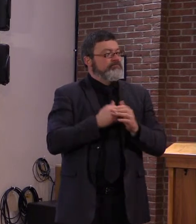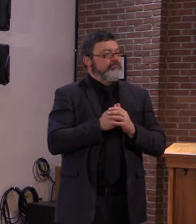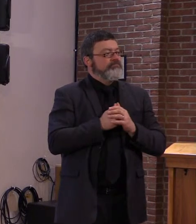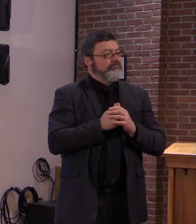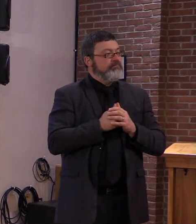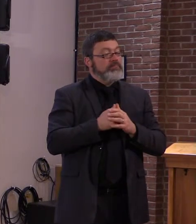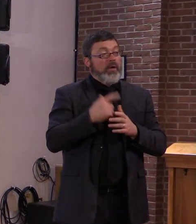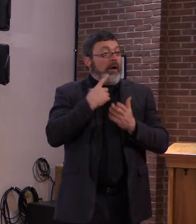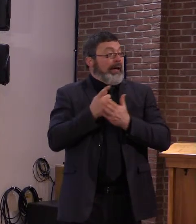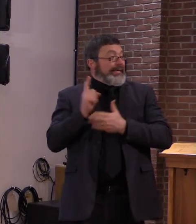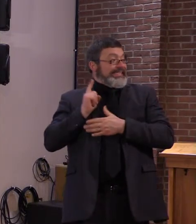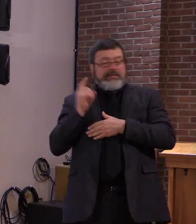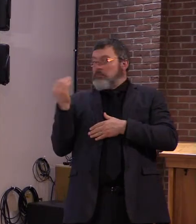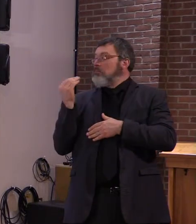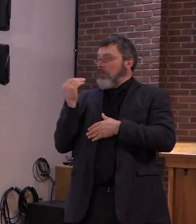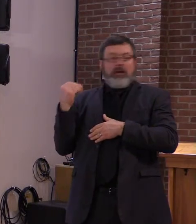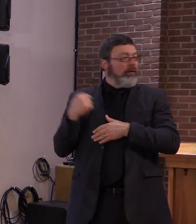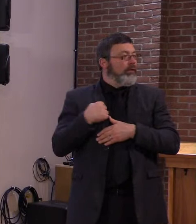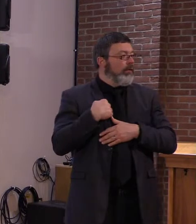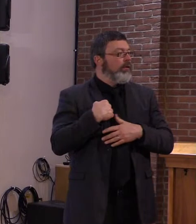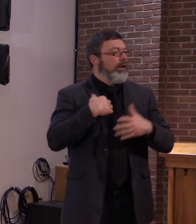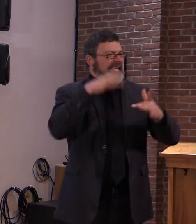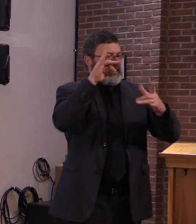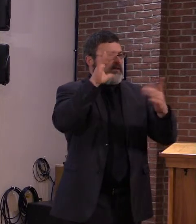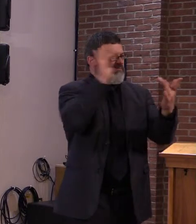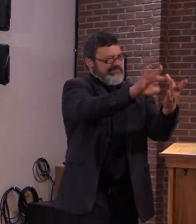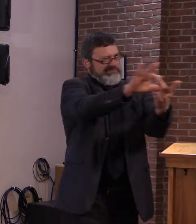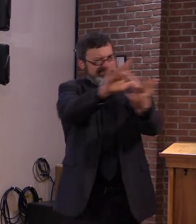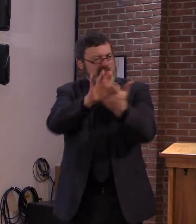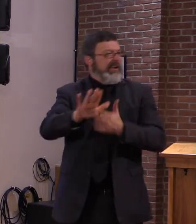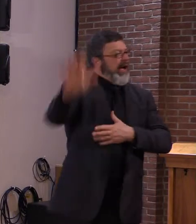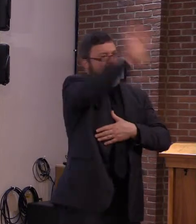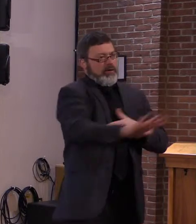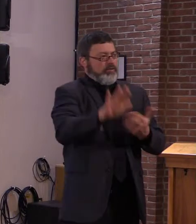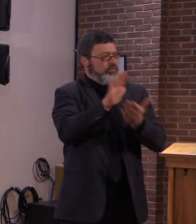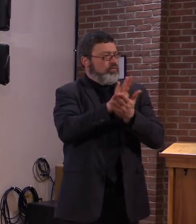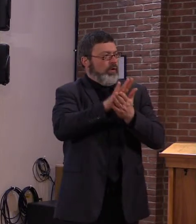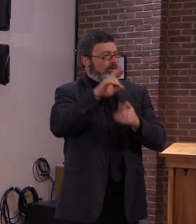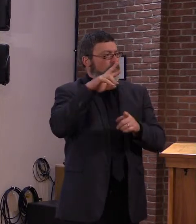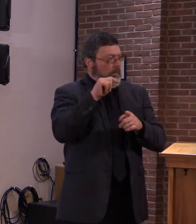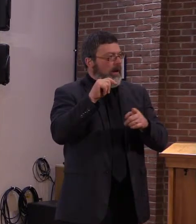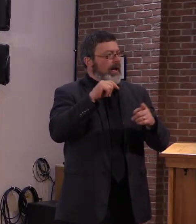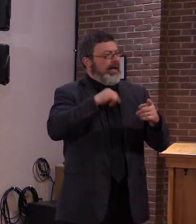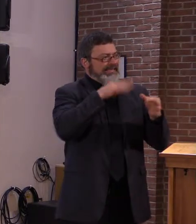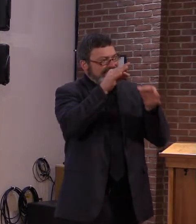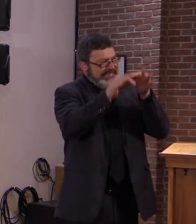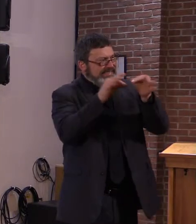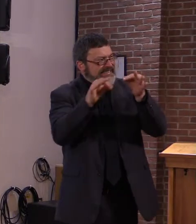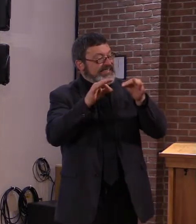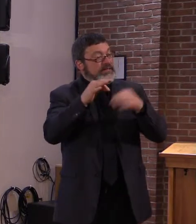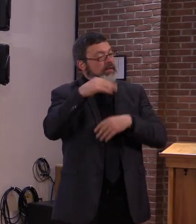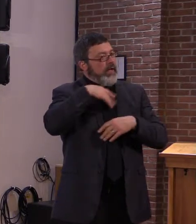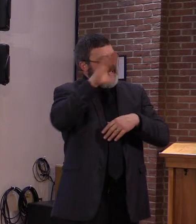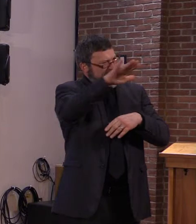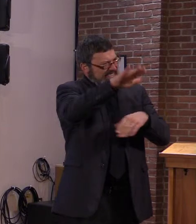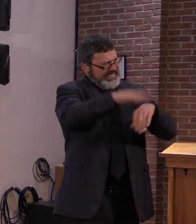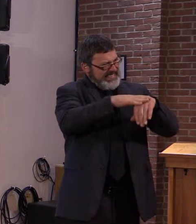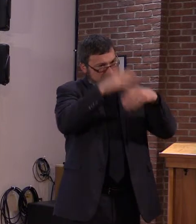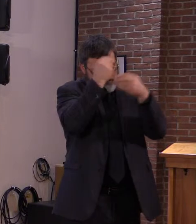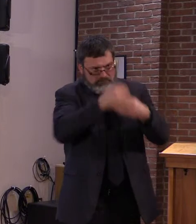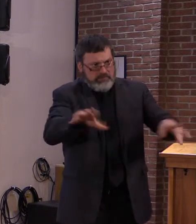have sacrificed to protect our families, friends, and neighbors by limiting the spread of the virus in order to keep one another as